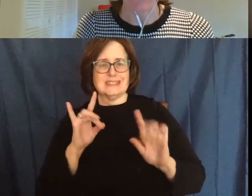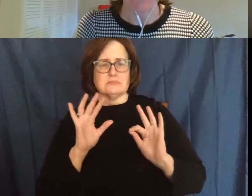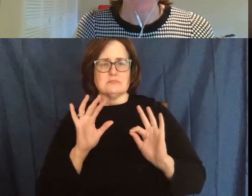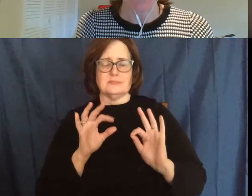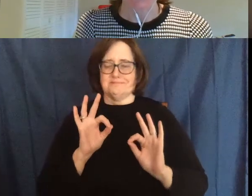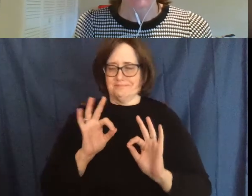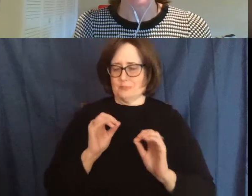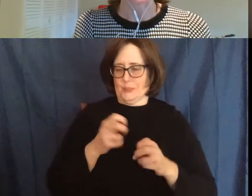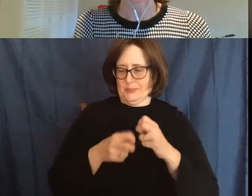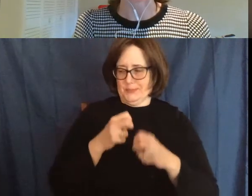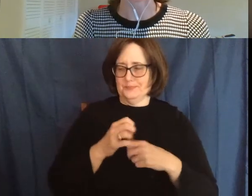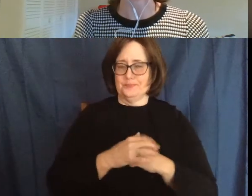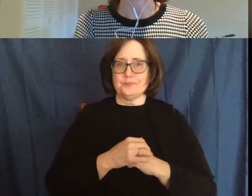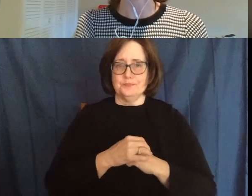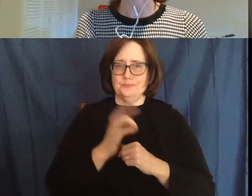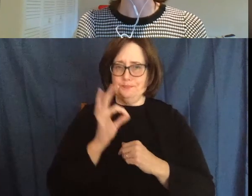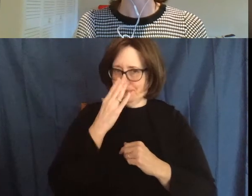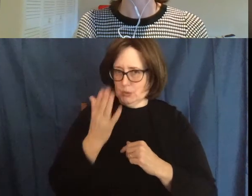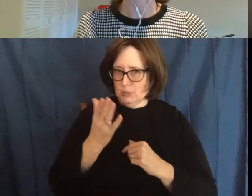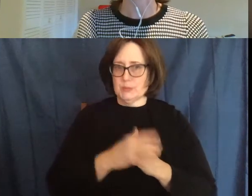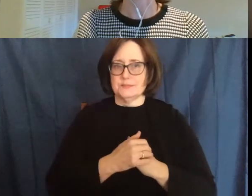No worries. Thank you so much.